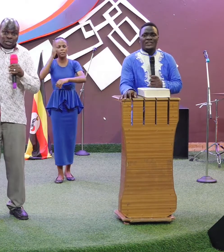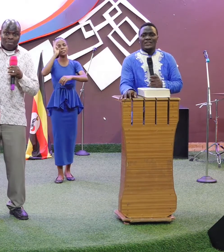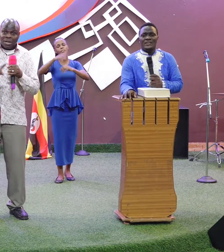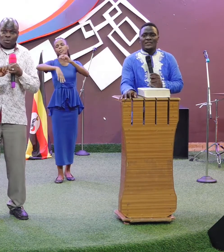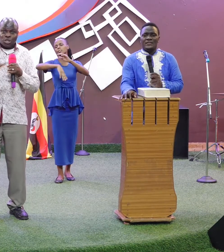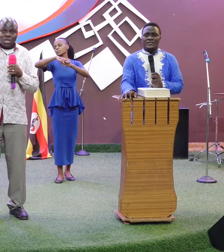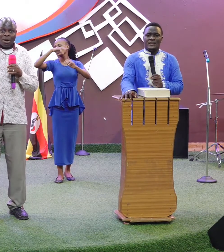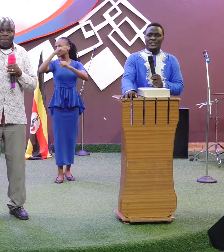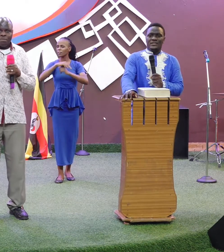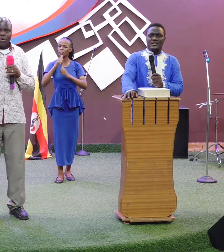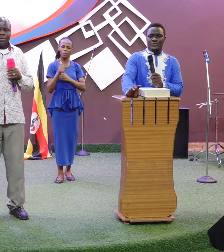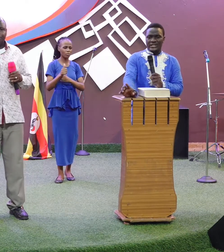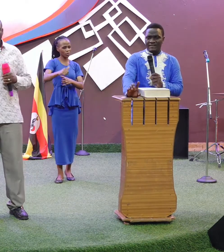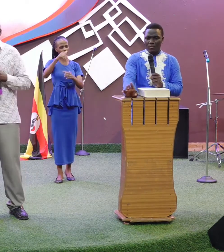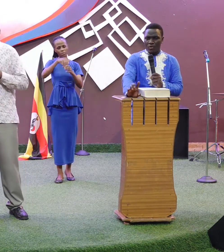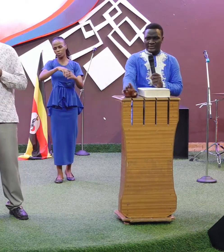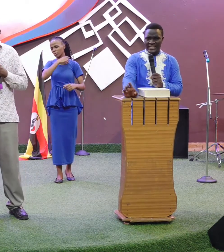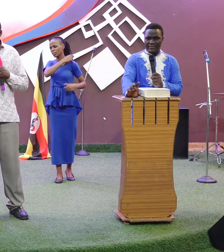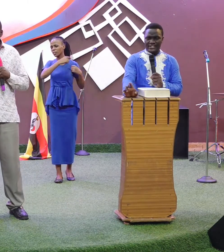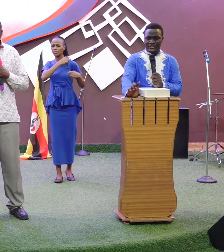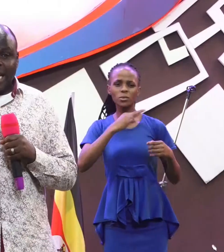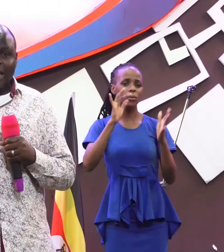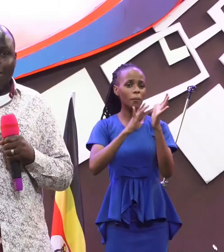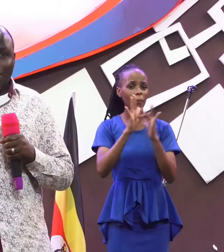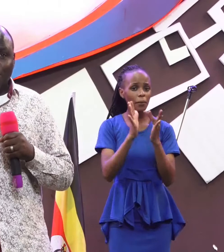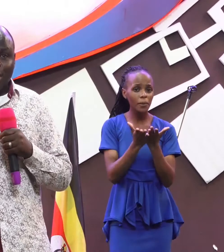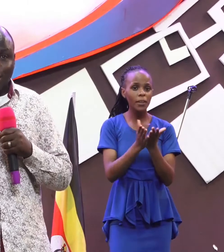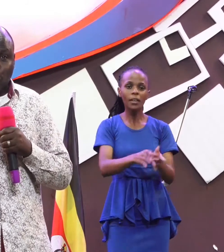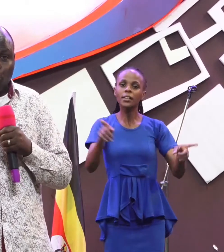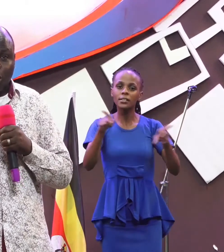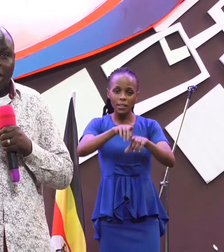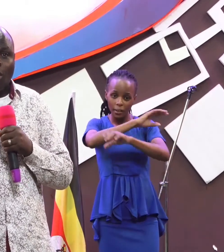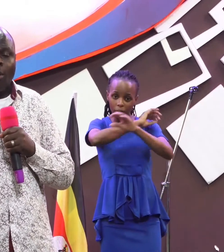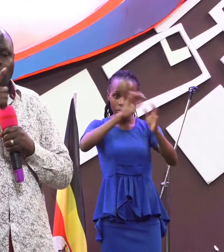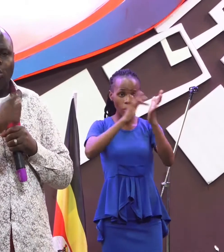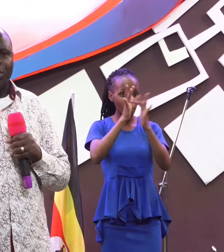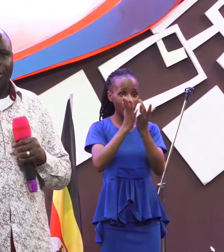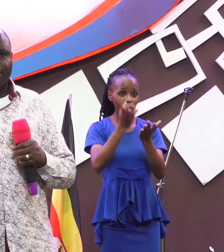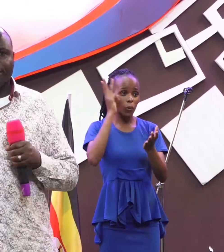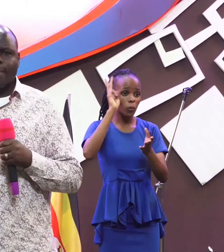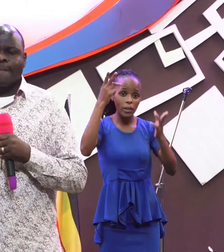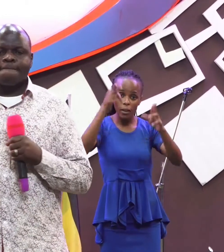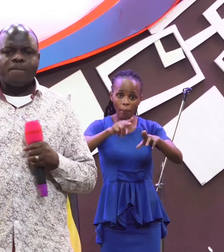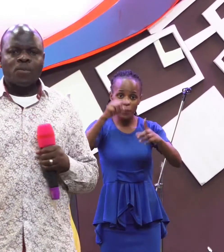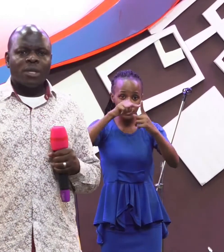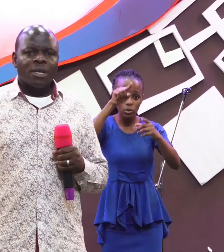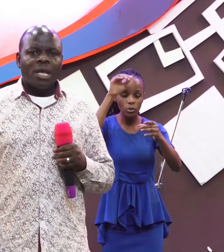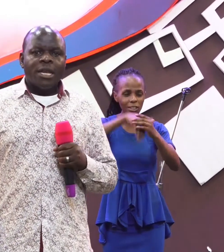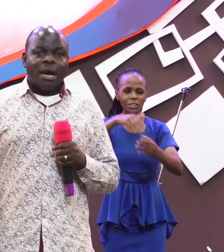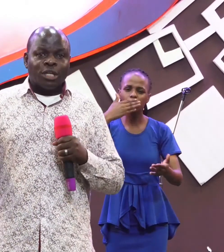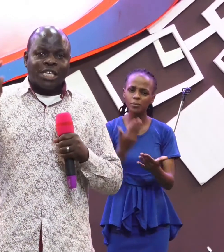you will never walk the inheritance of the Bible. And no scripture will befall